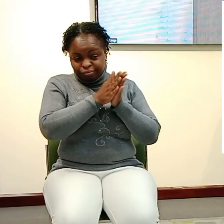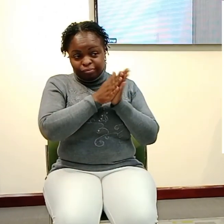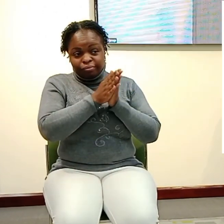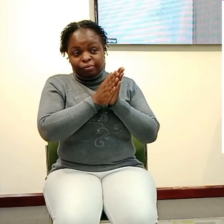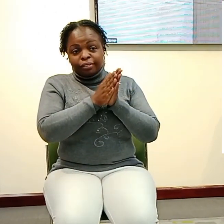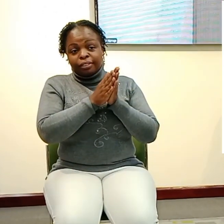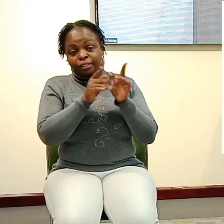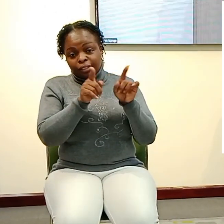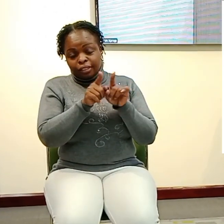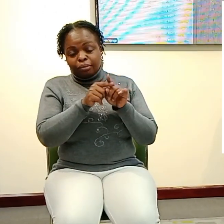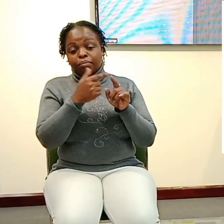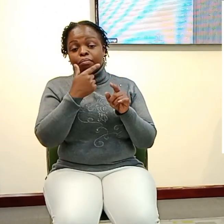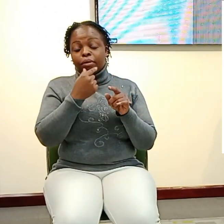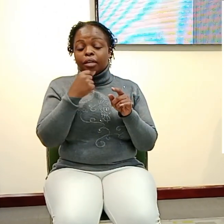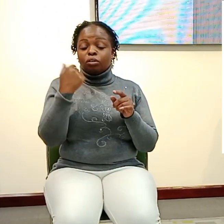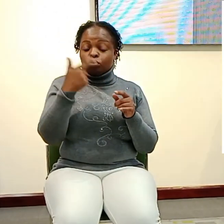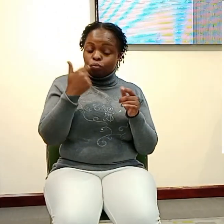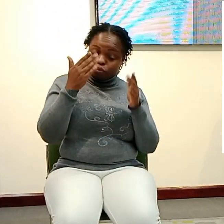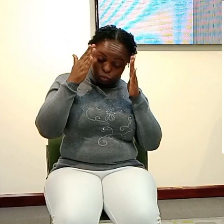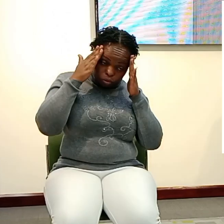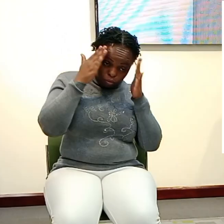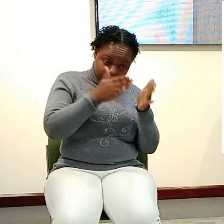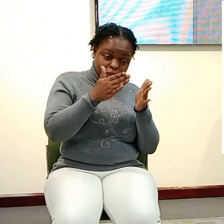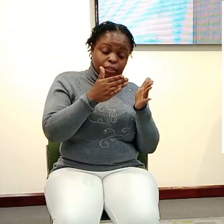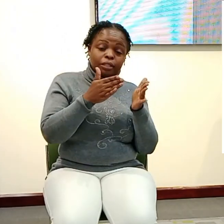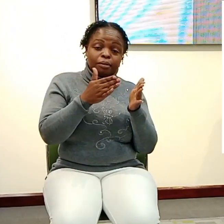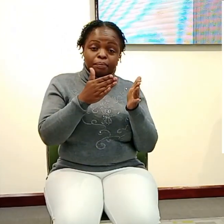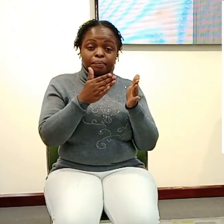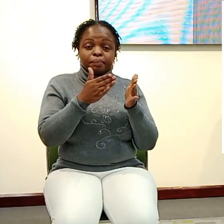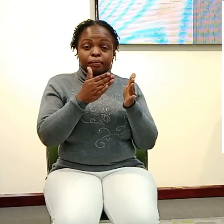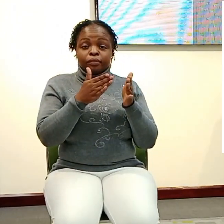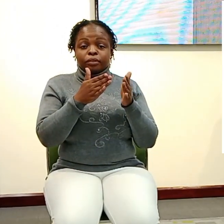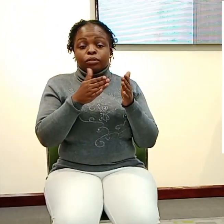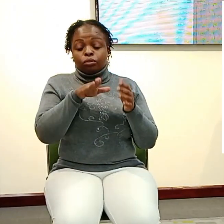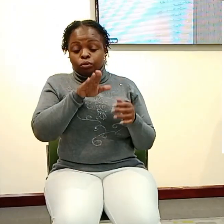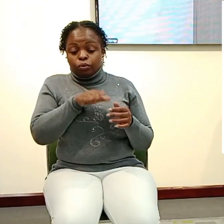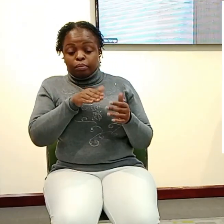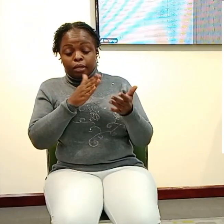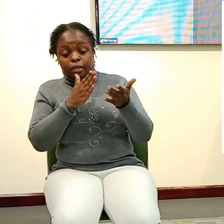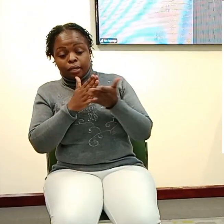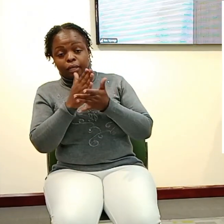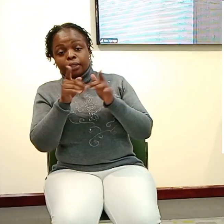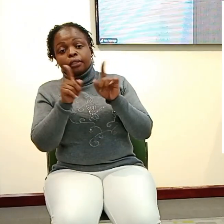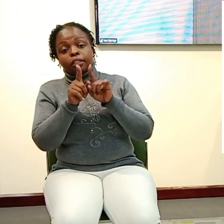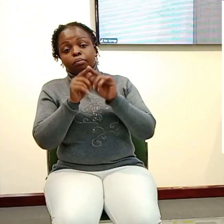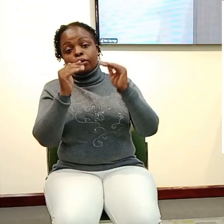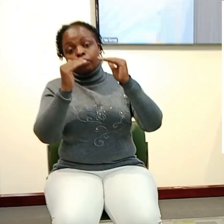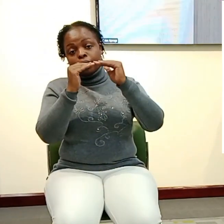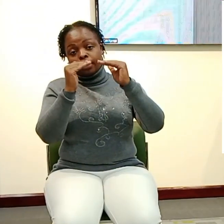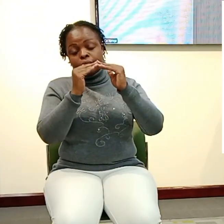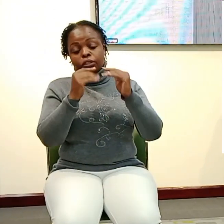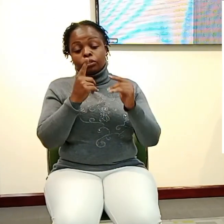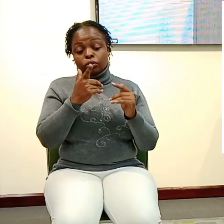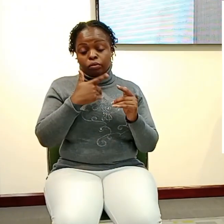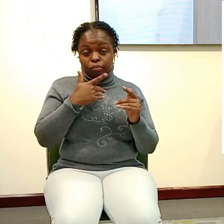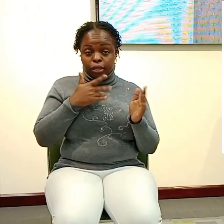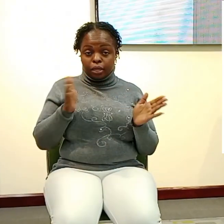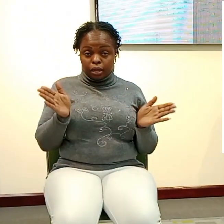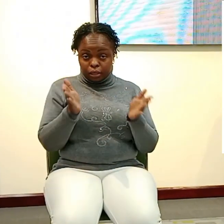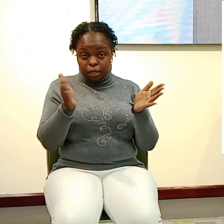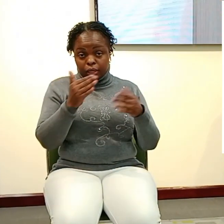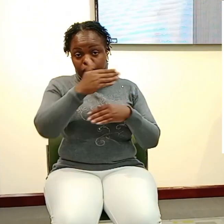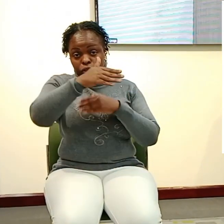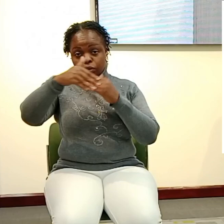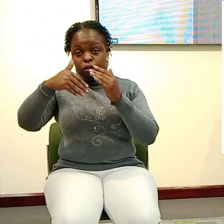and very impressive men who are committed, I think, to women's rights and equality. So I would encourage all of